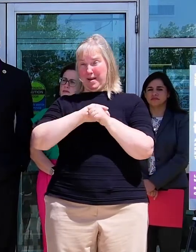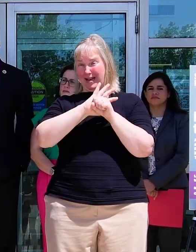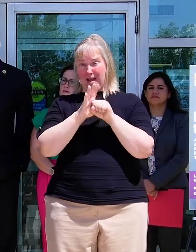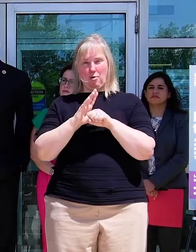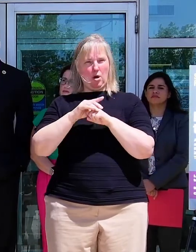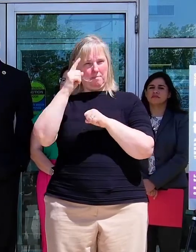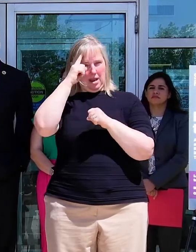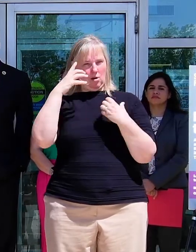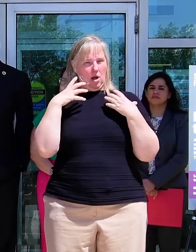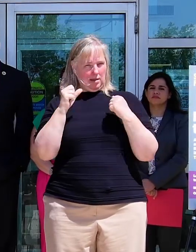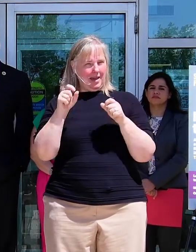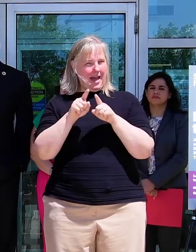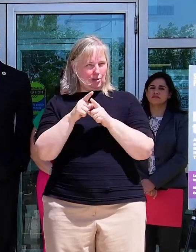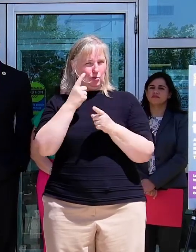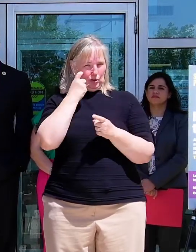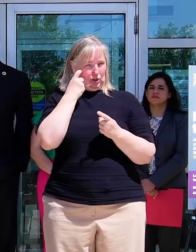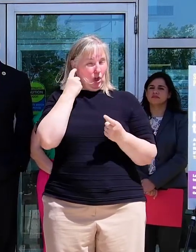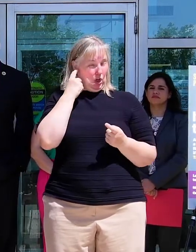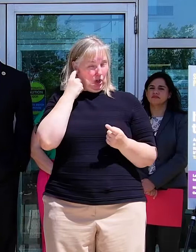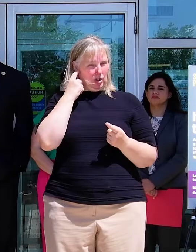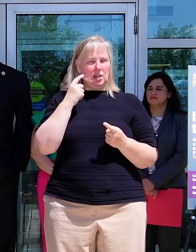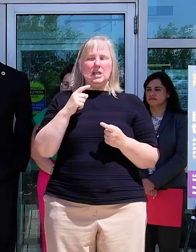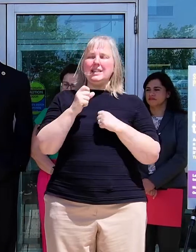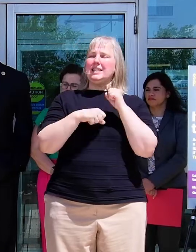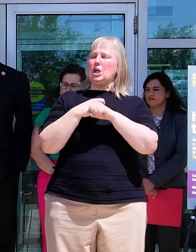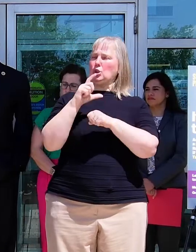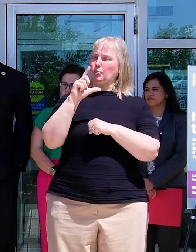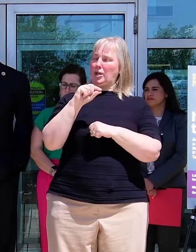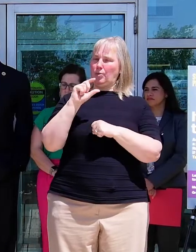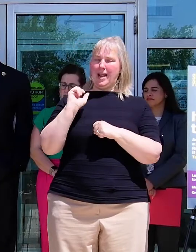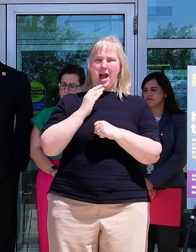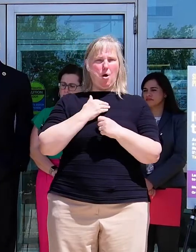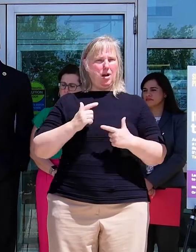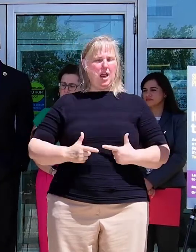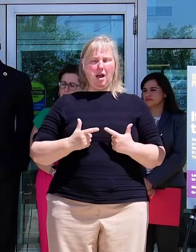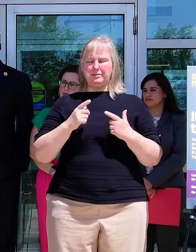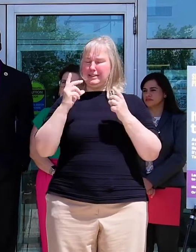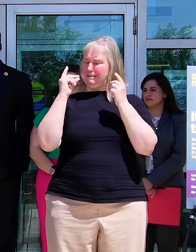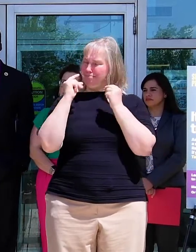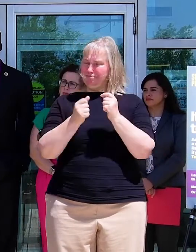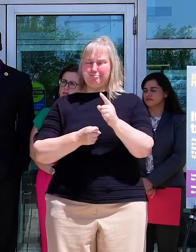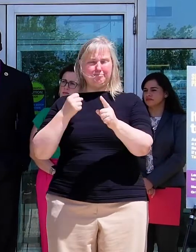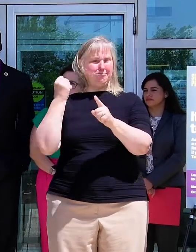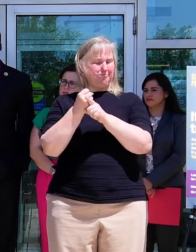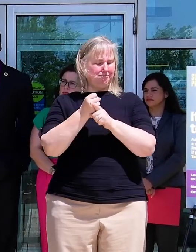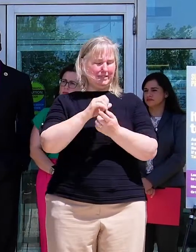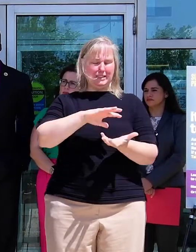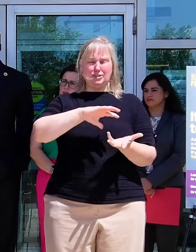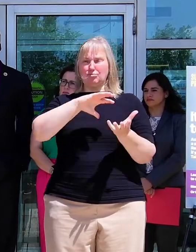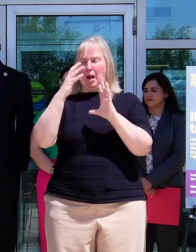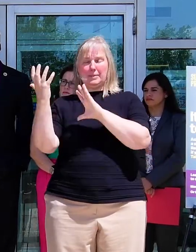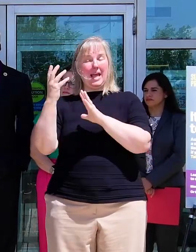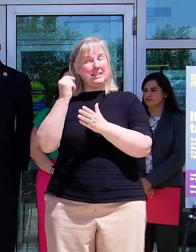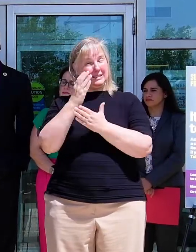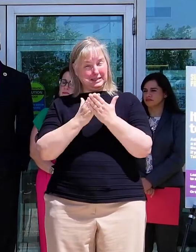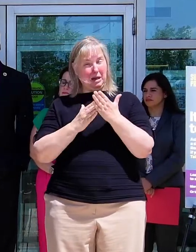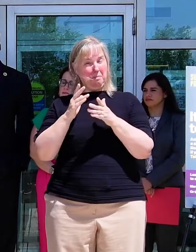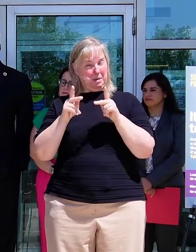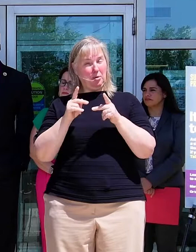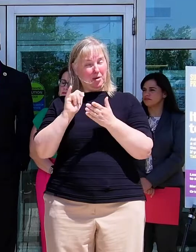you've heard. In 2020, our lives were abruptly disrupted and in some cases forever